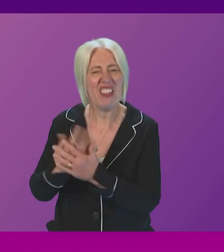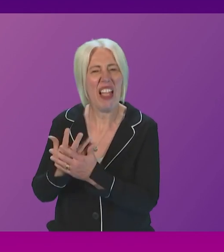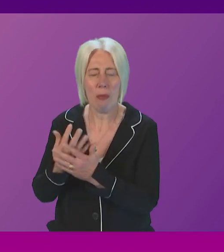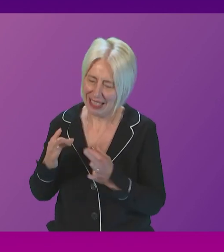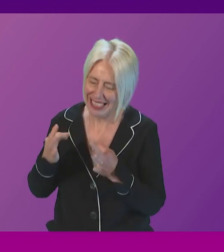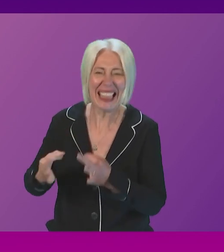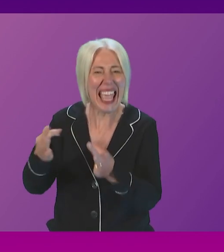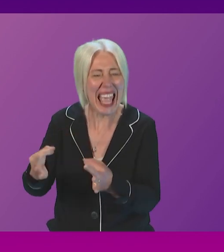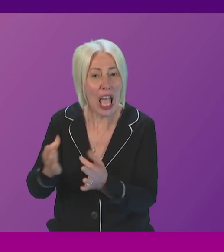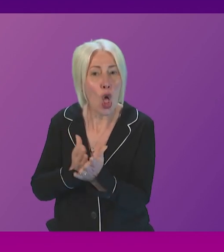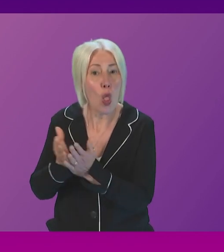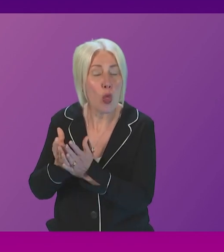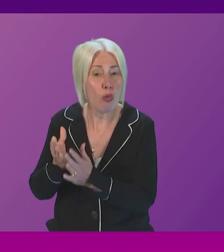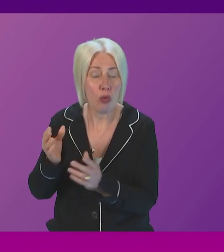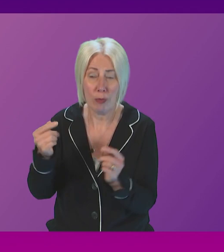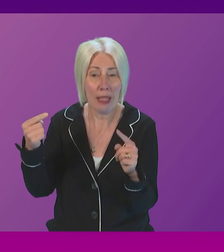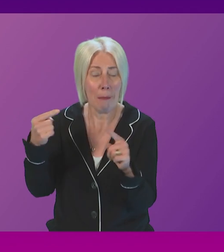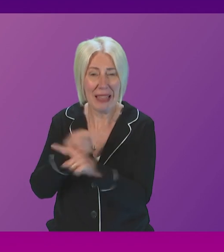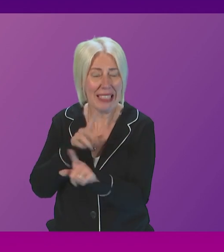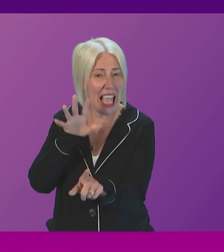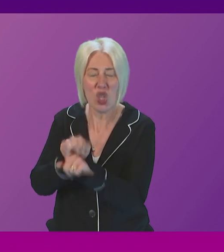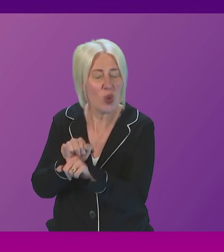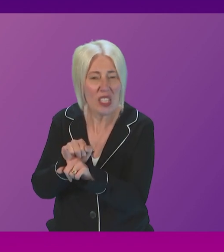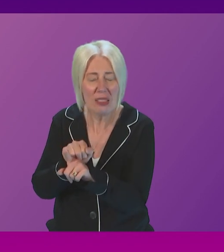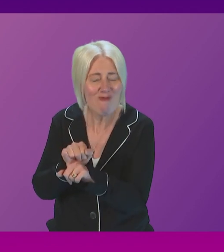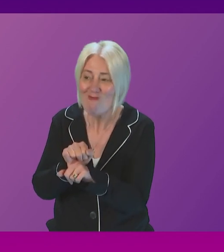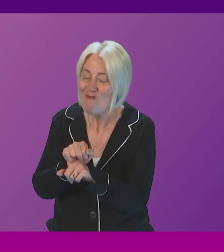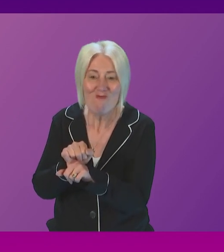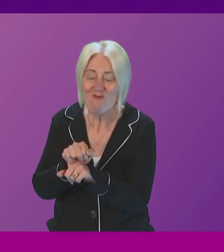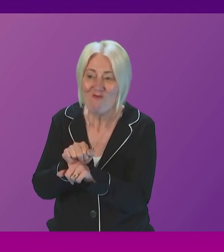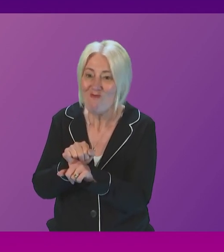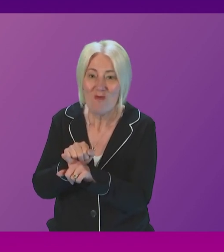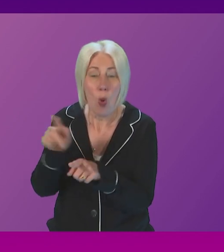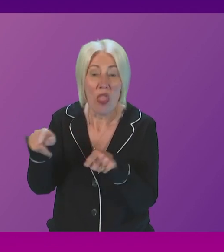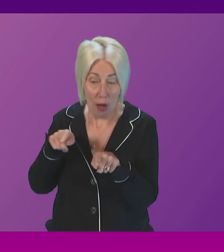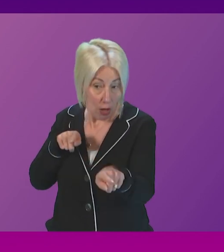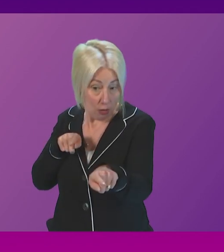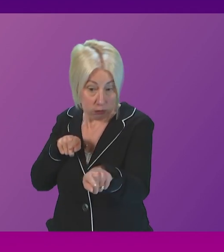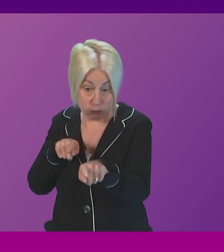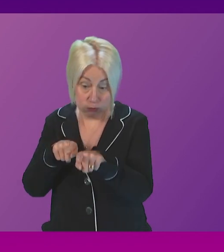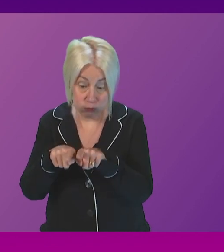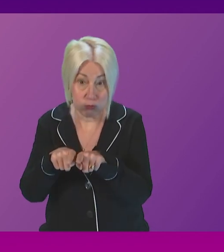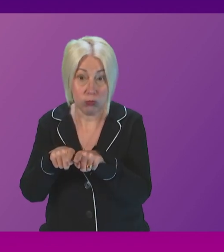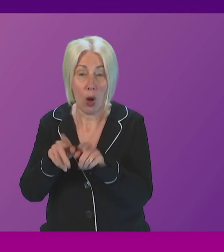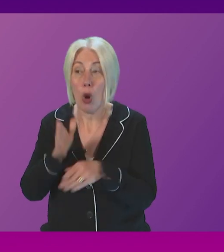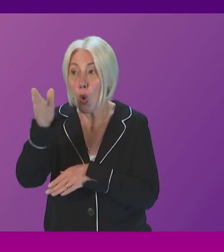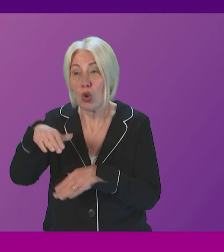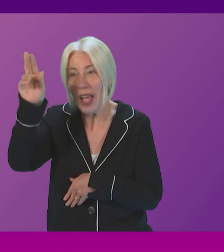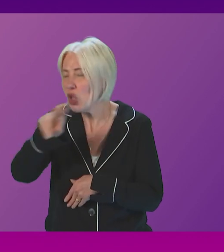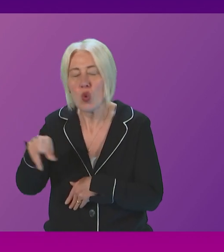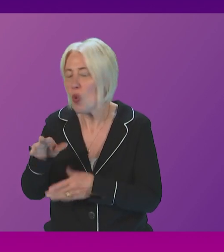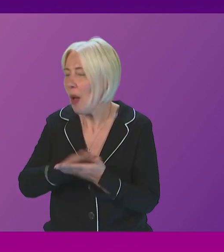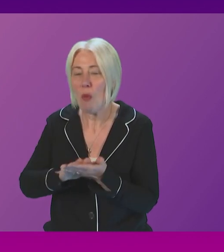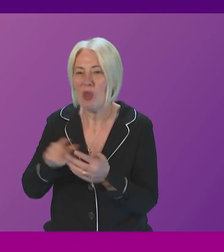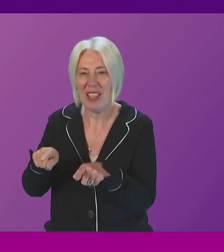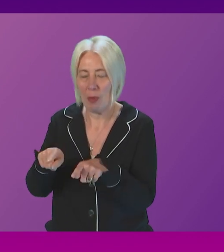that was created by this level of misdiagnosis will not be closed by the time he goes to high school, putting him obviously at a